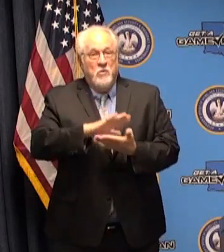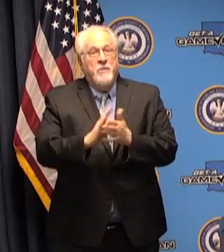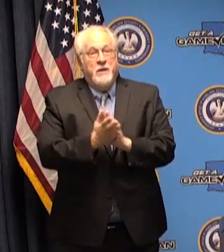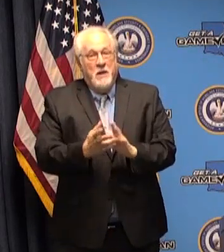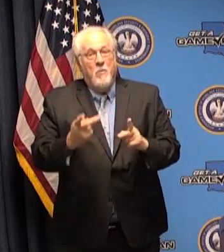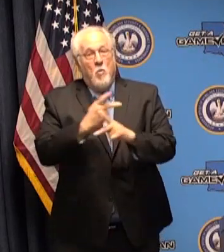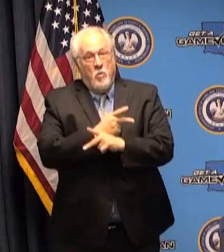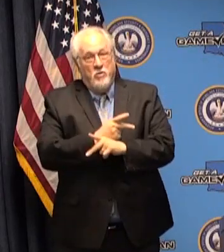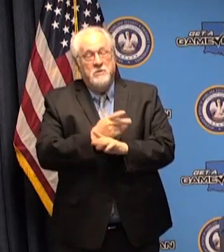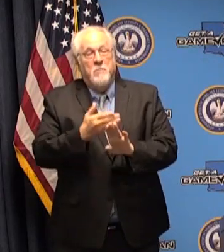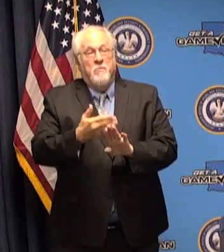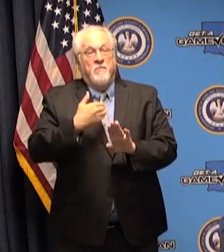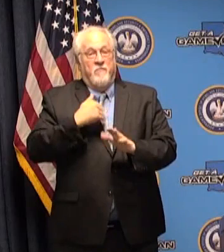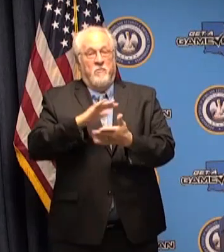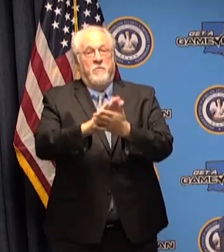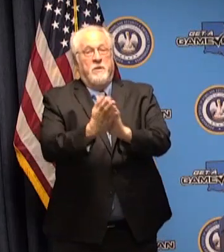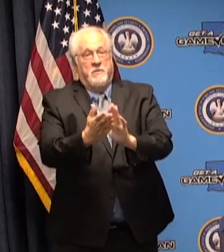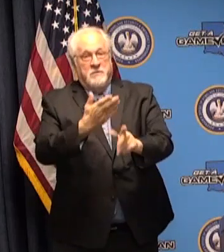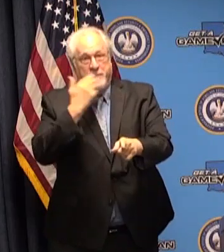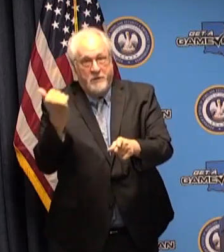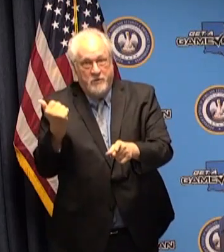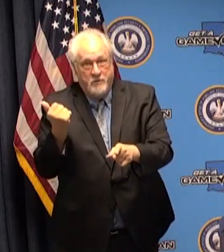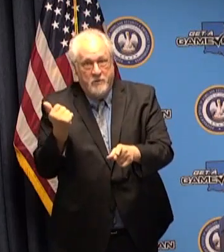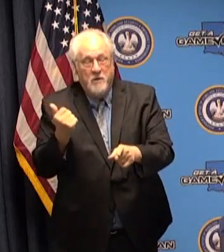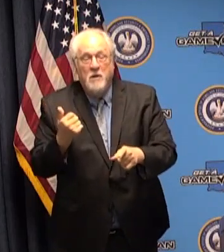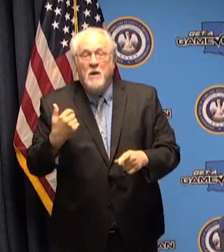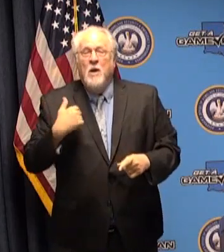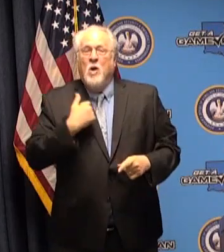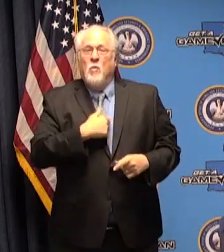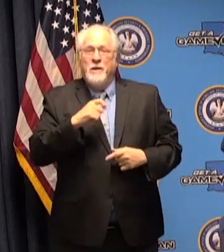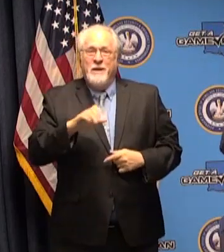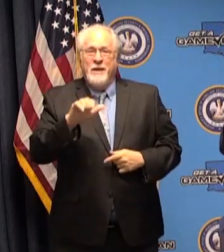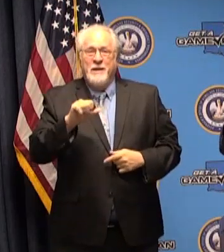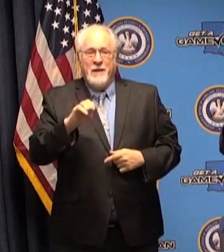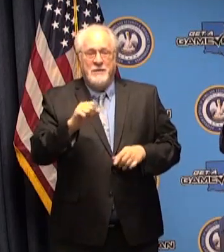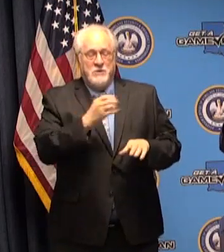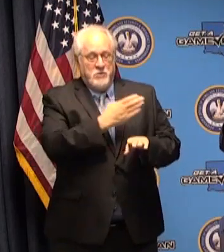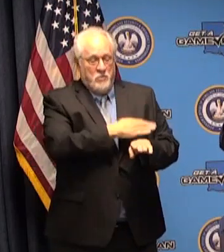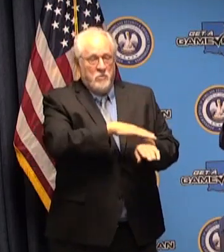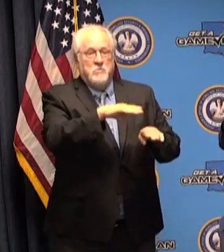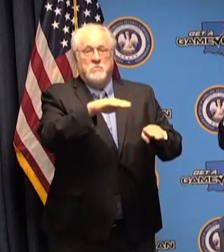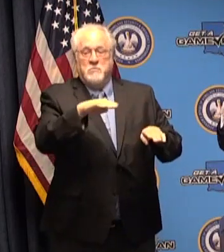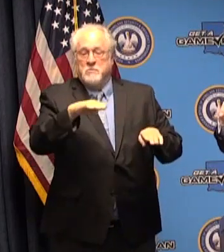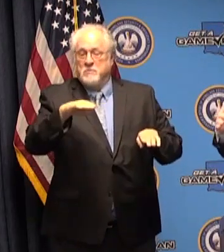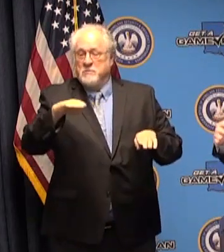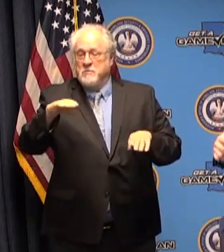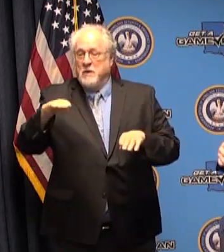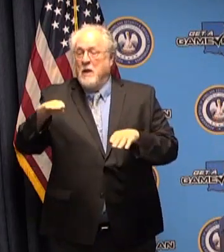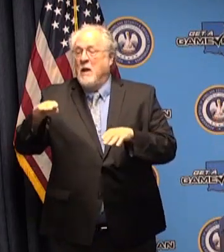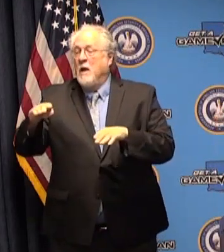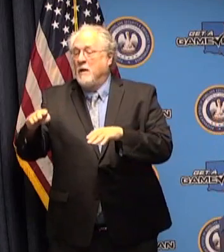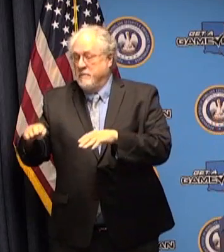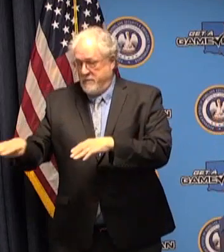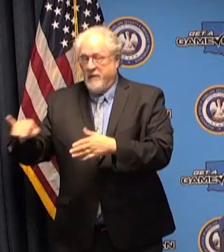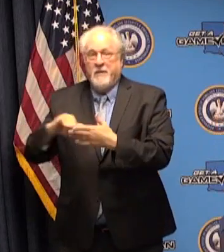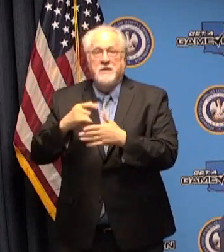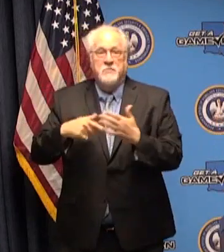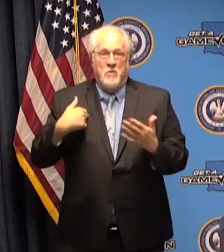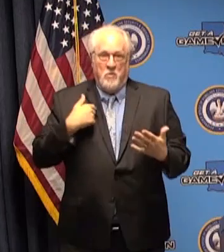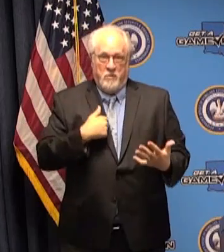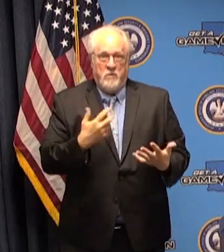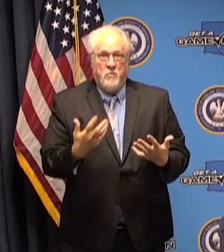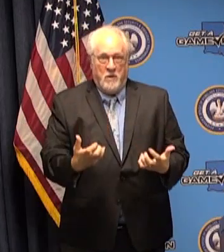get much worse before it gets better. We need for these cases to plateau as soon as possible and then obviously